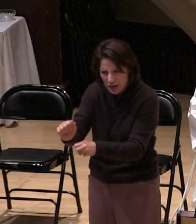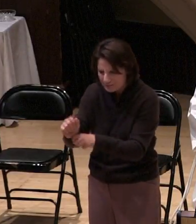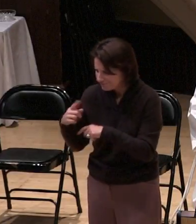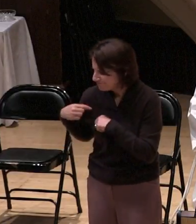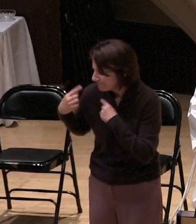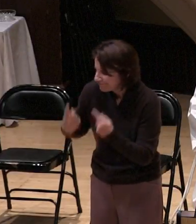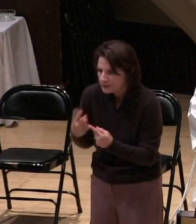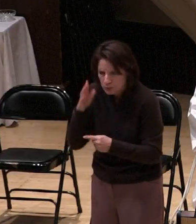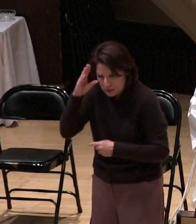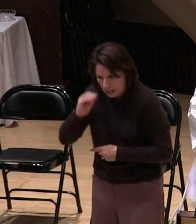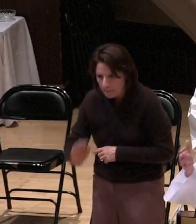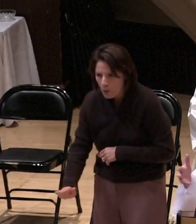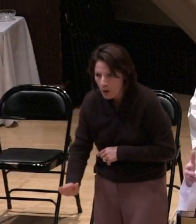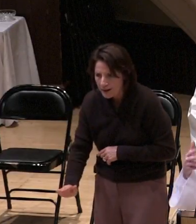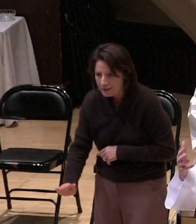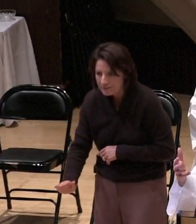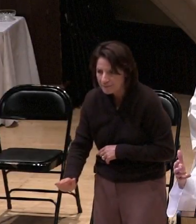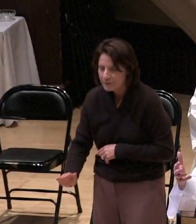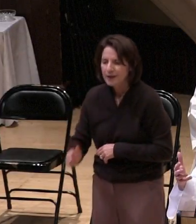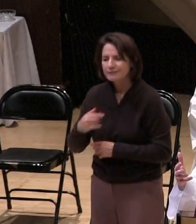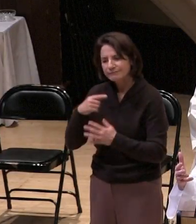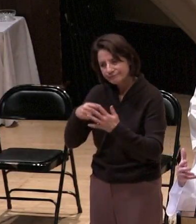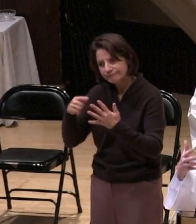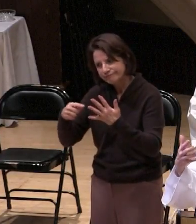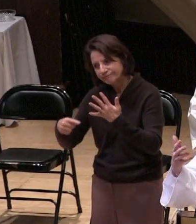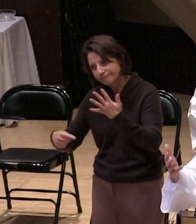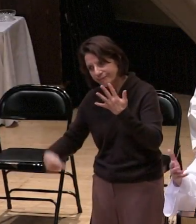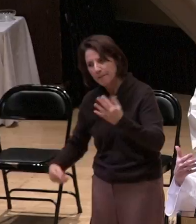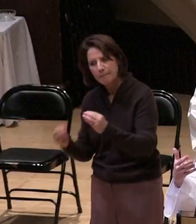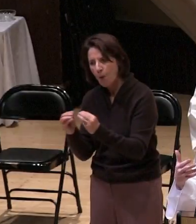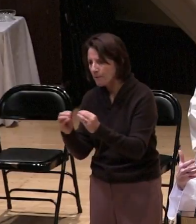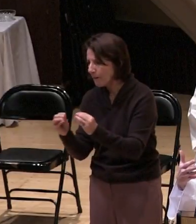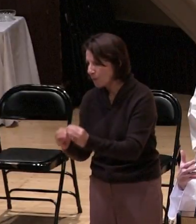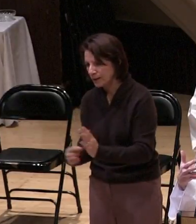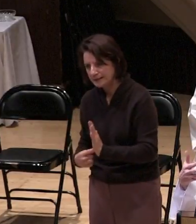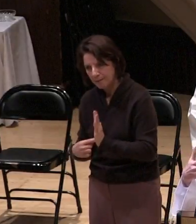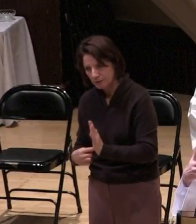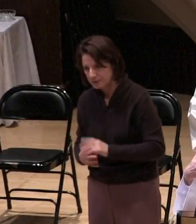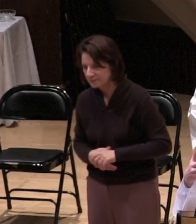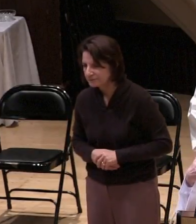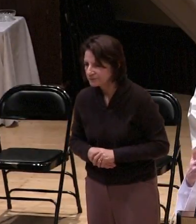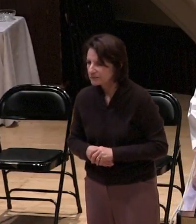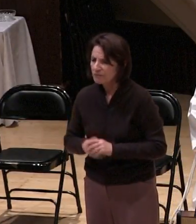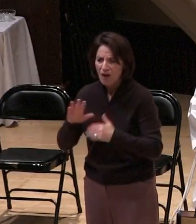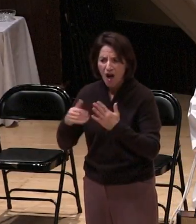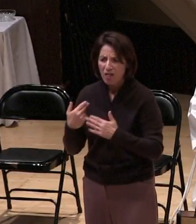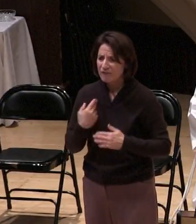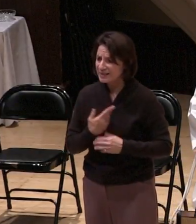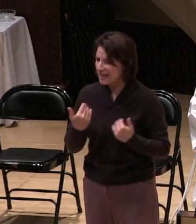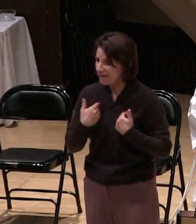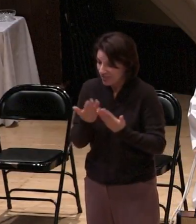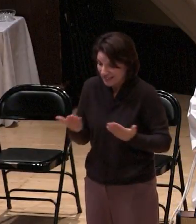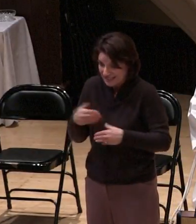he is. And so on and so on. We all have things in our life or know